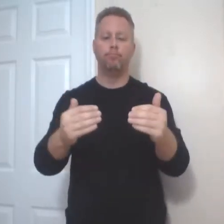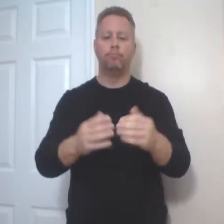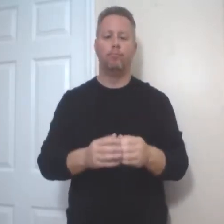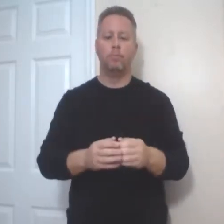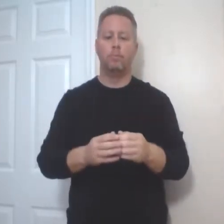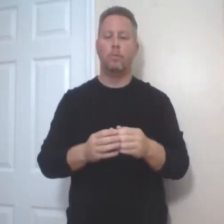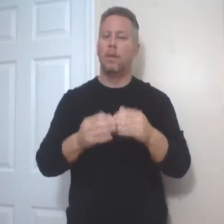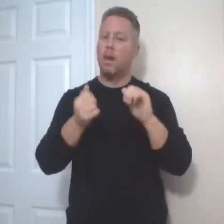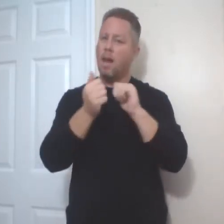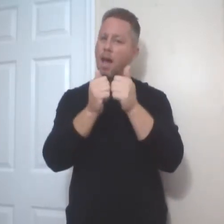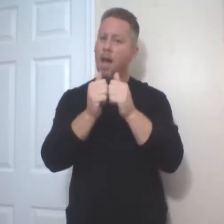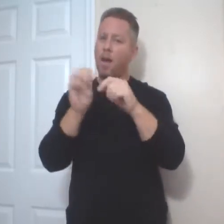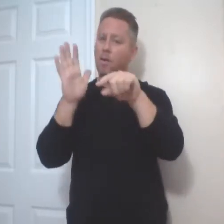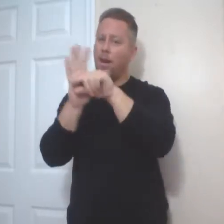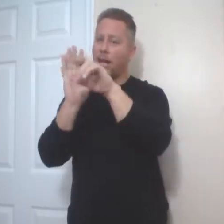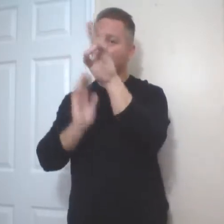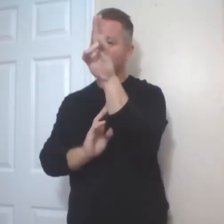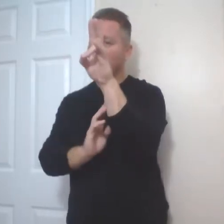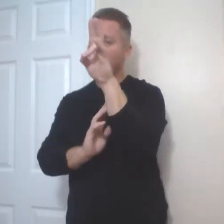minus 7, I'll go ahead and add 7.